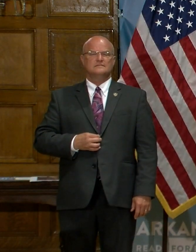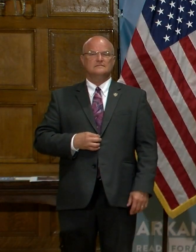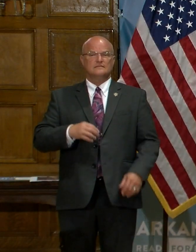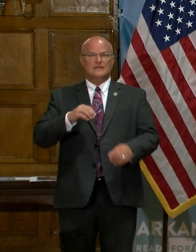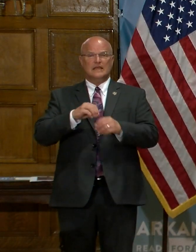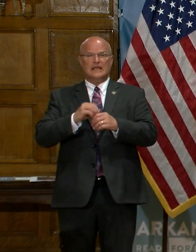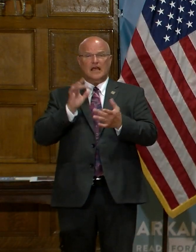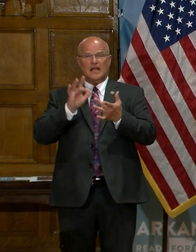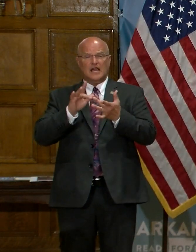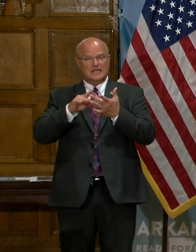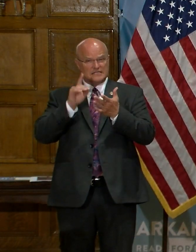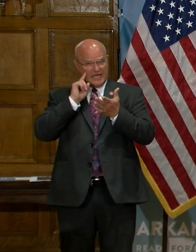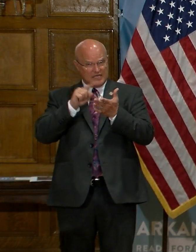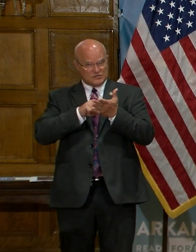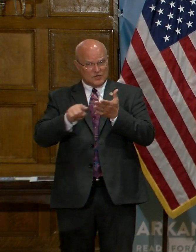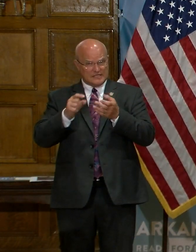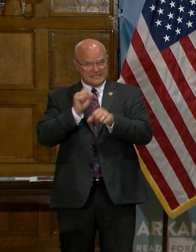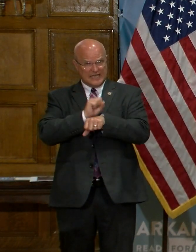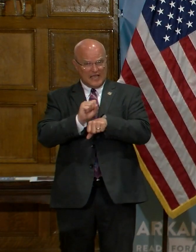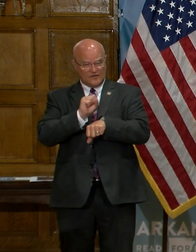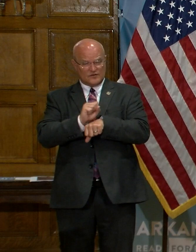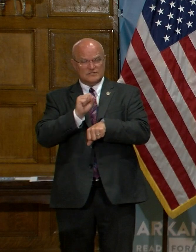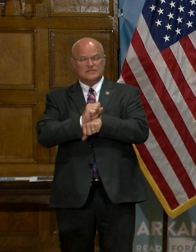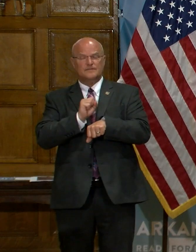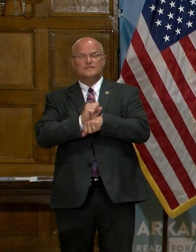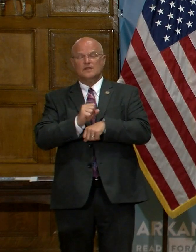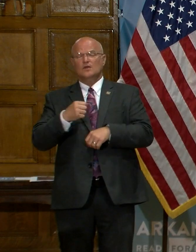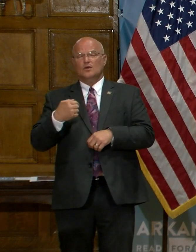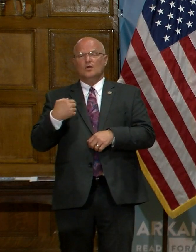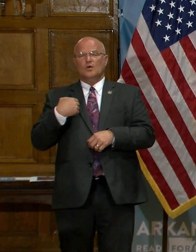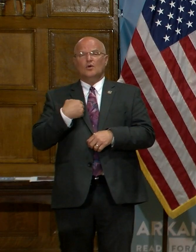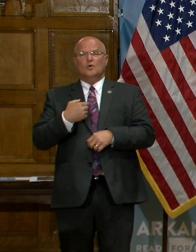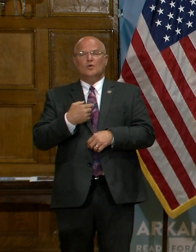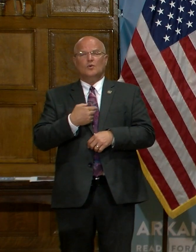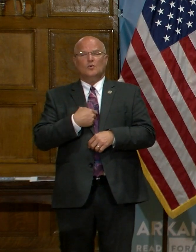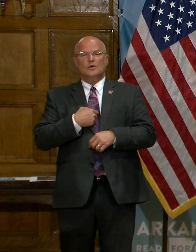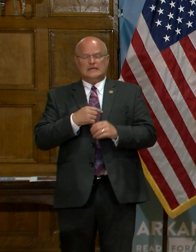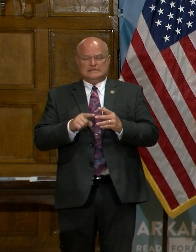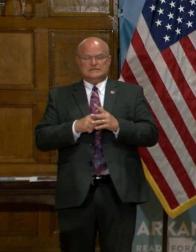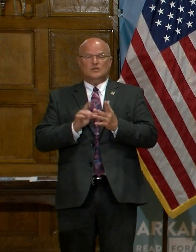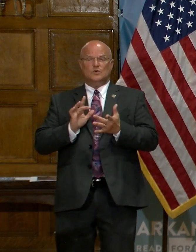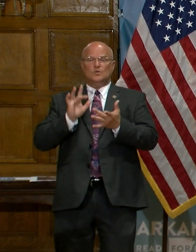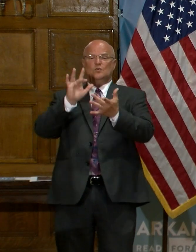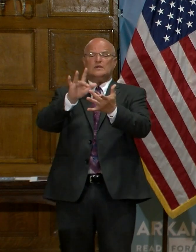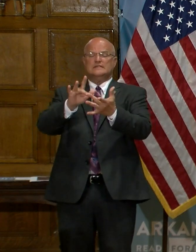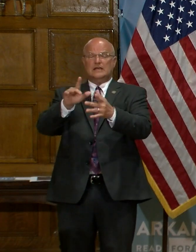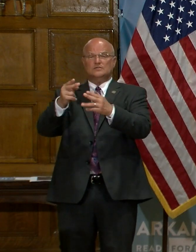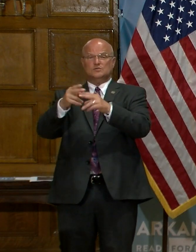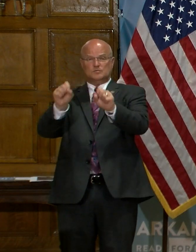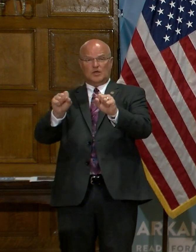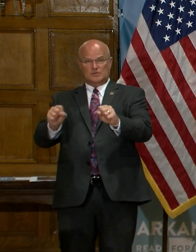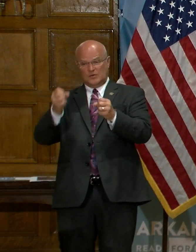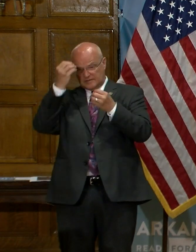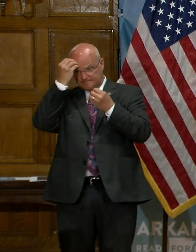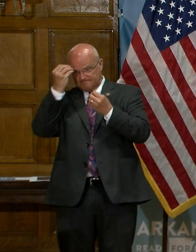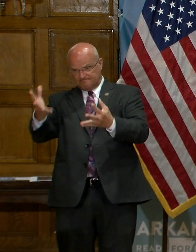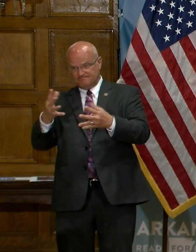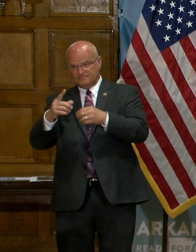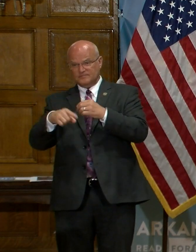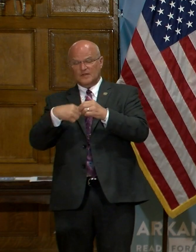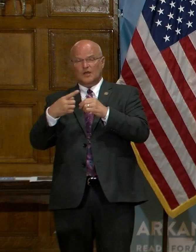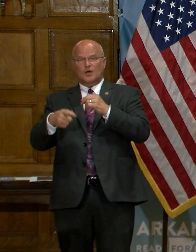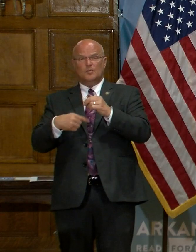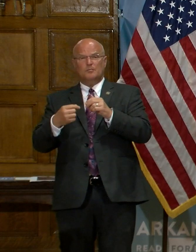In our contact tracing efforts, we initially reach out to them as soon as possible, give them instructions